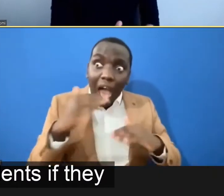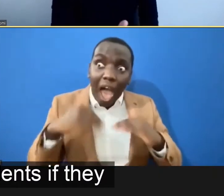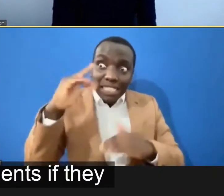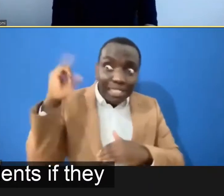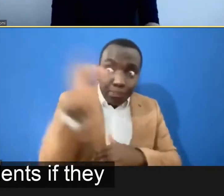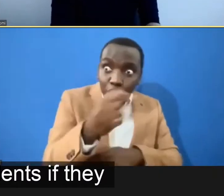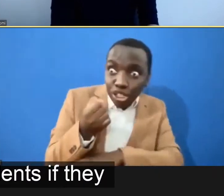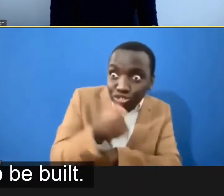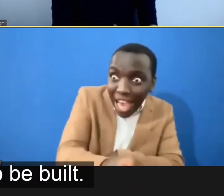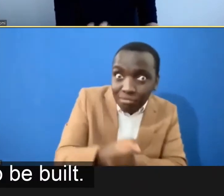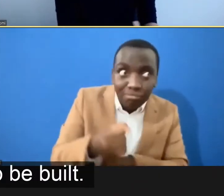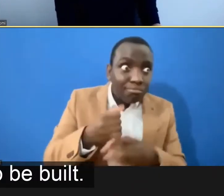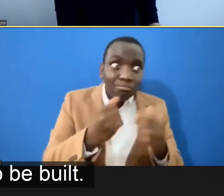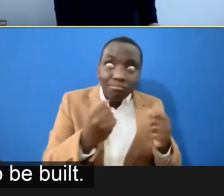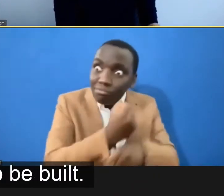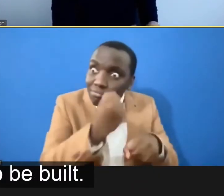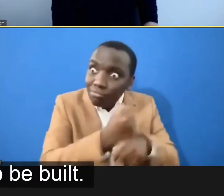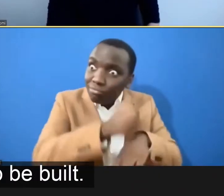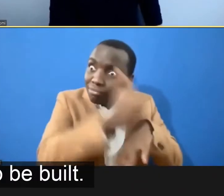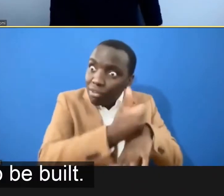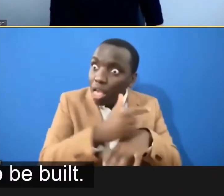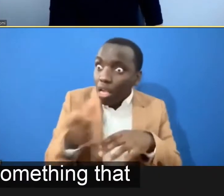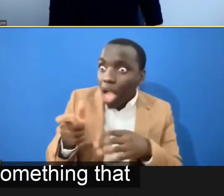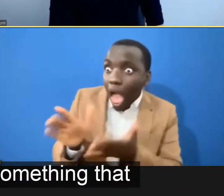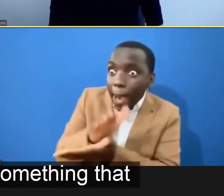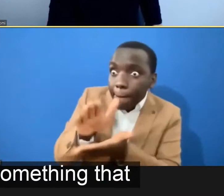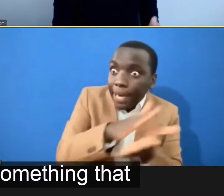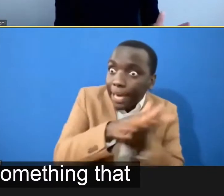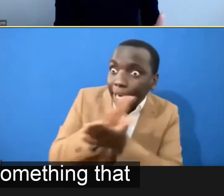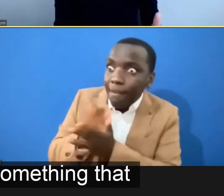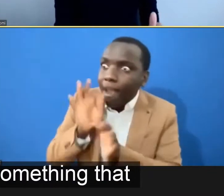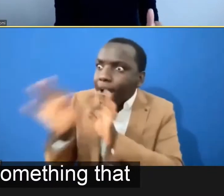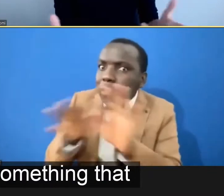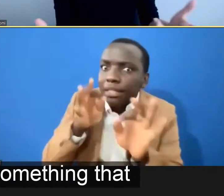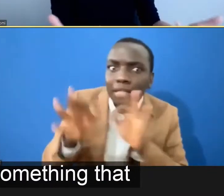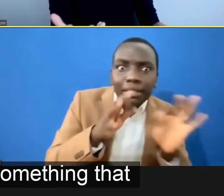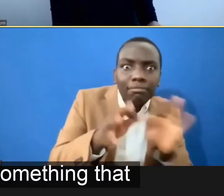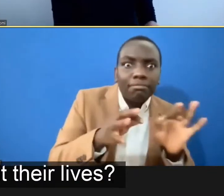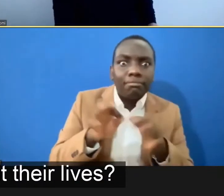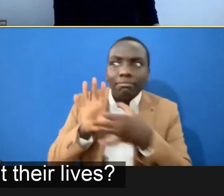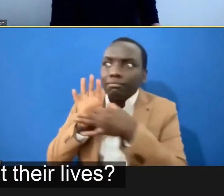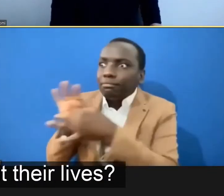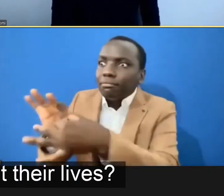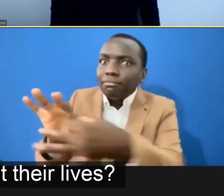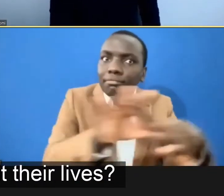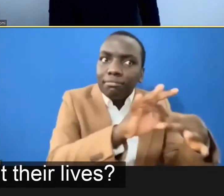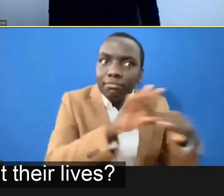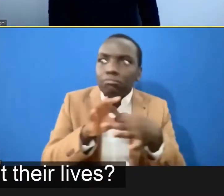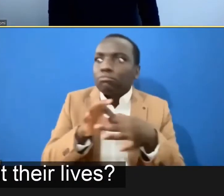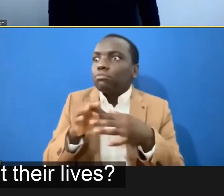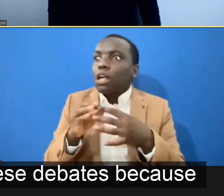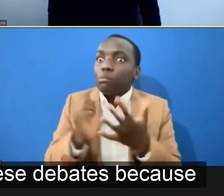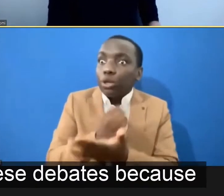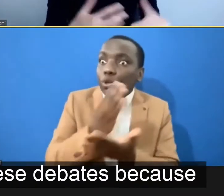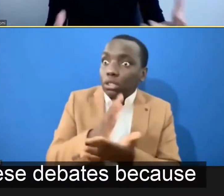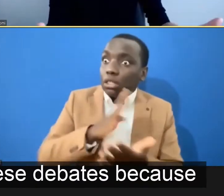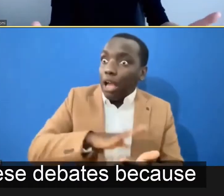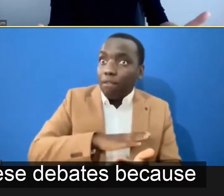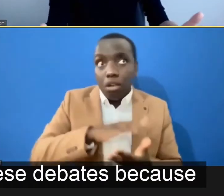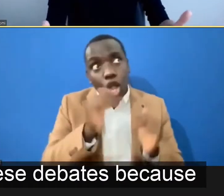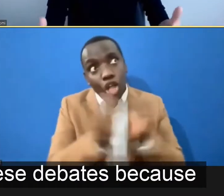ask them if they are happy for this to be built. Do they want it? Is this something that they think would benefit their lives? You have